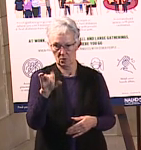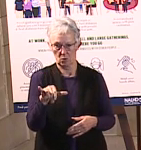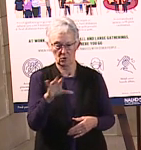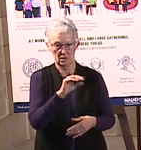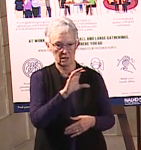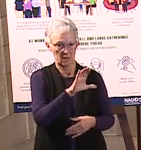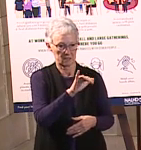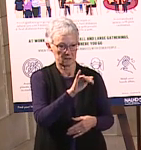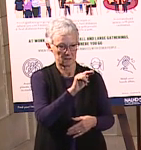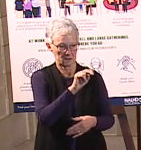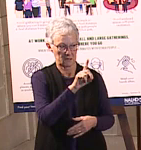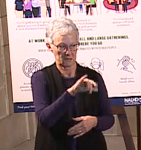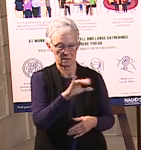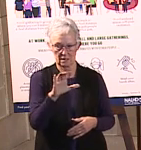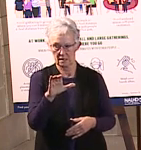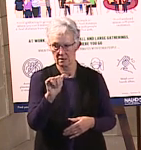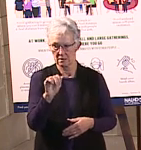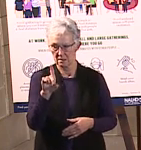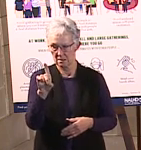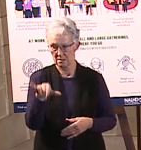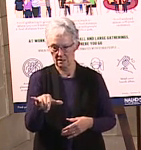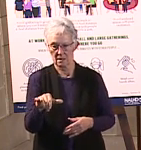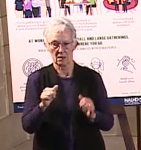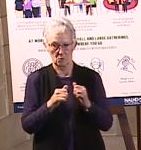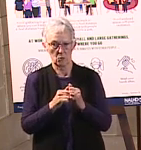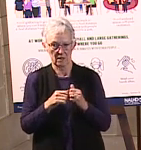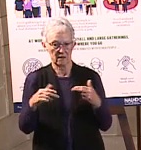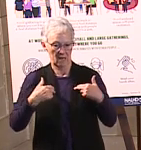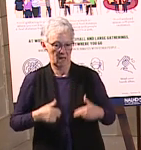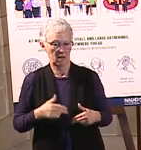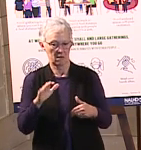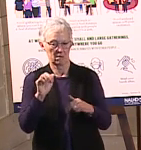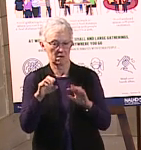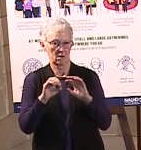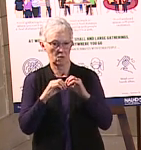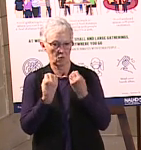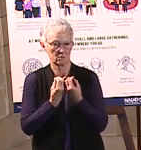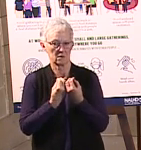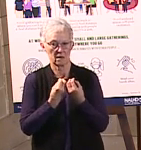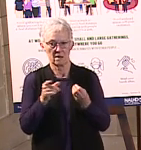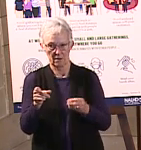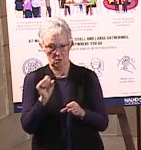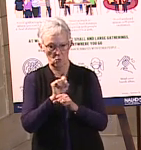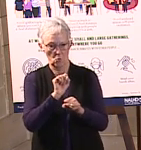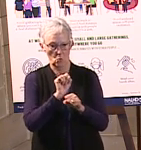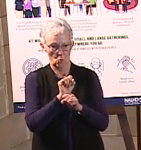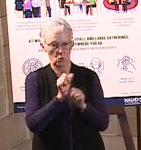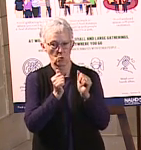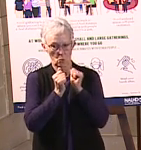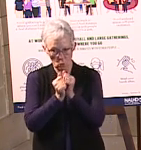Association. Those two organizations have worked collaboratively with DHHS